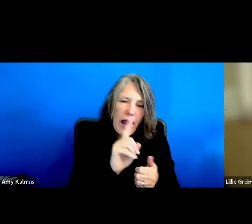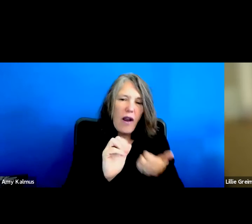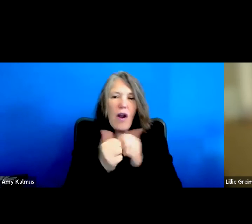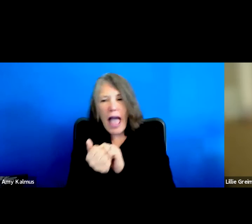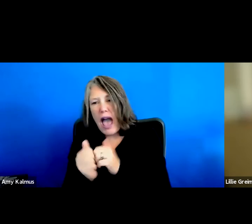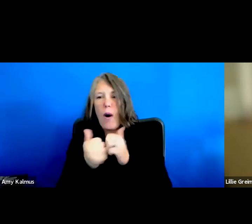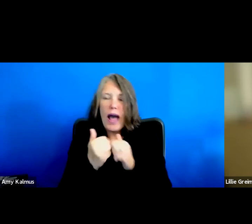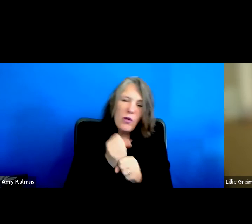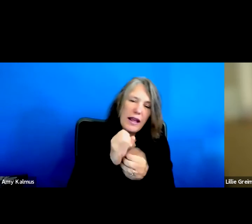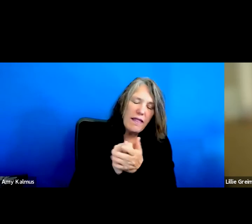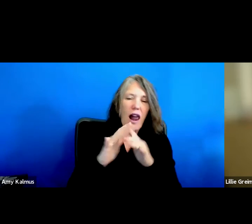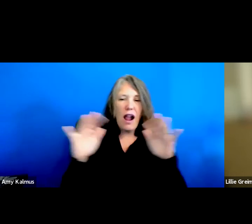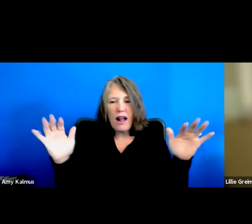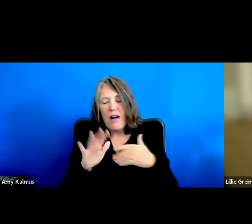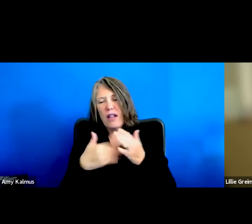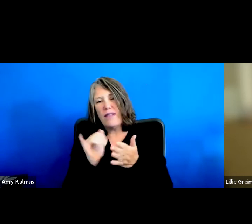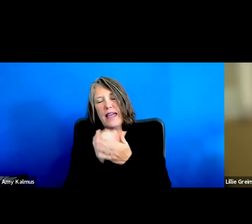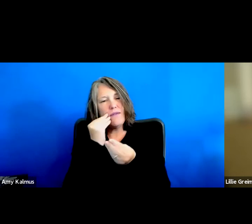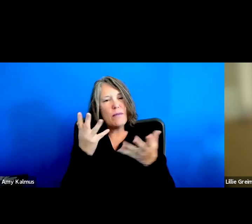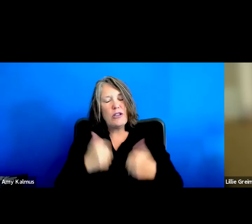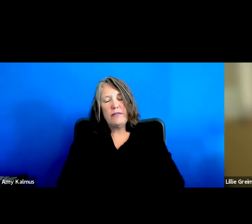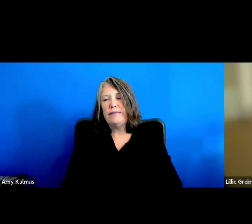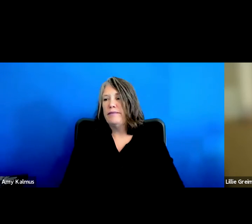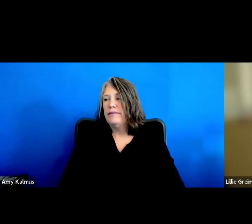that information?